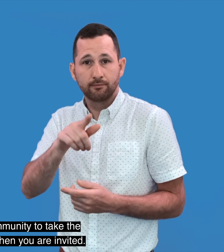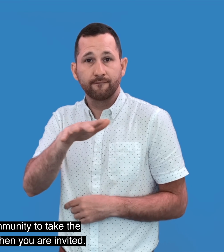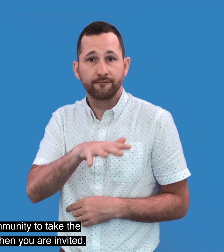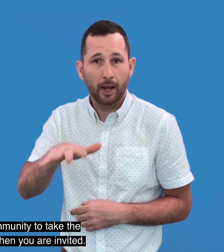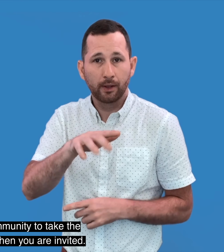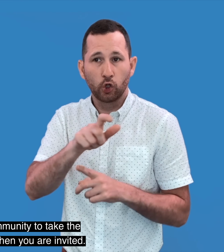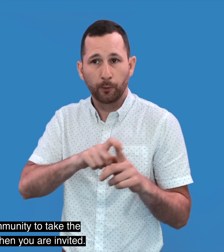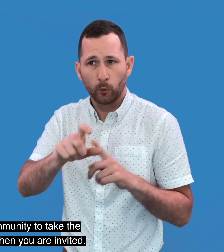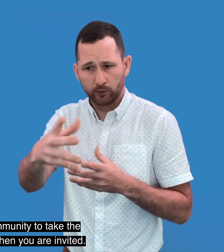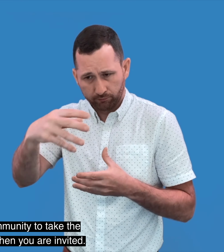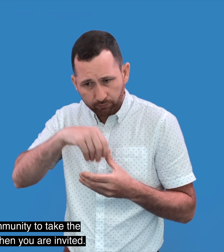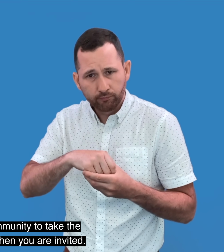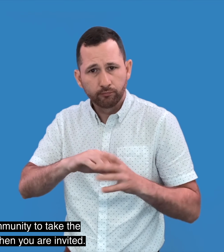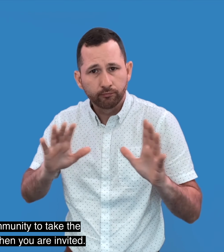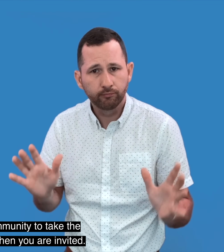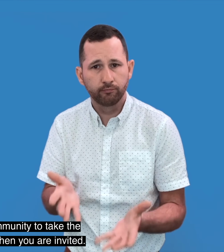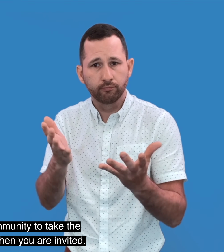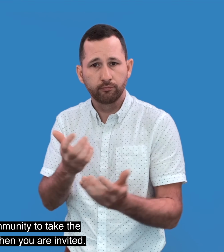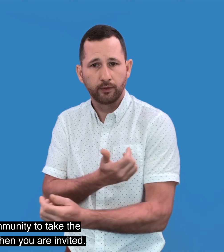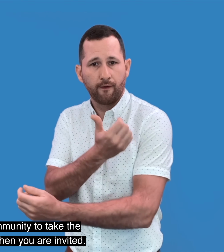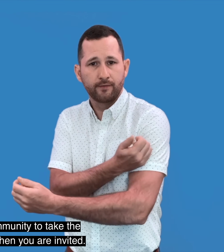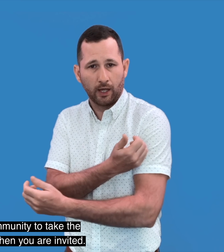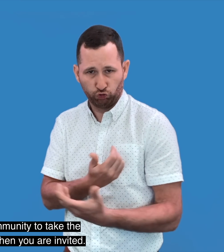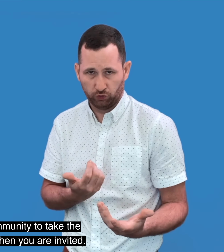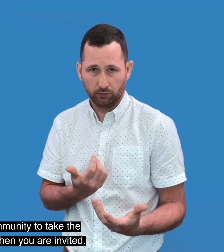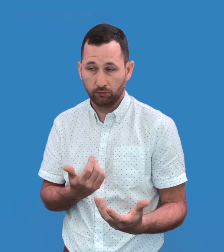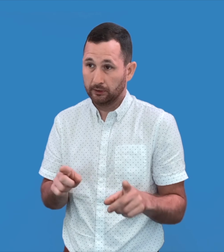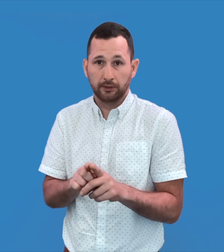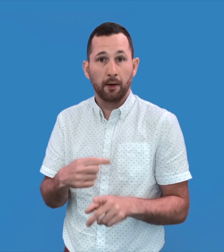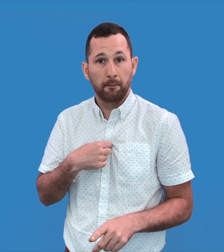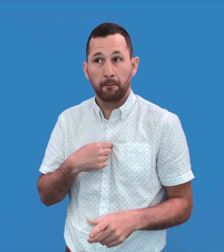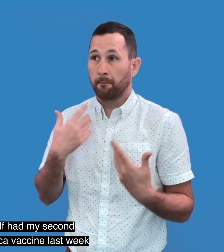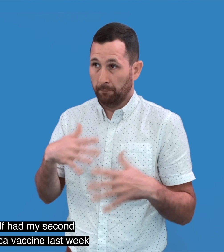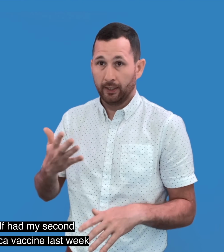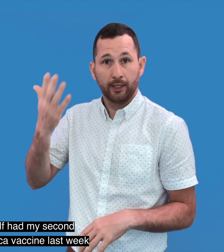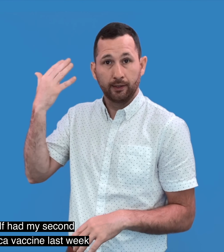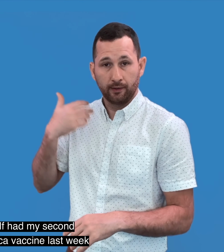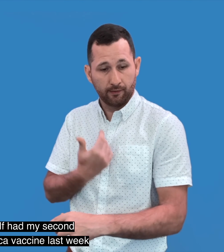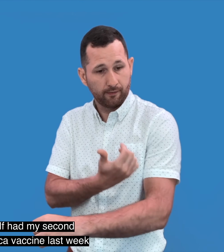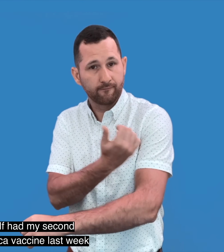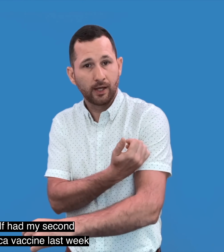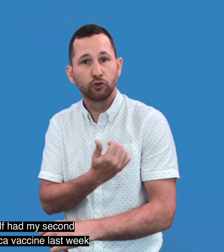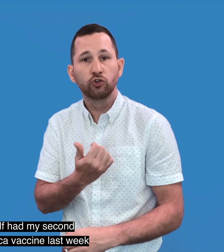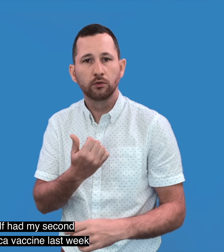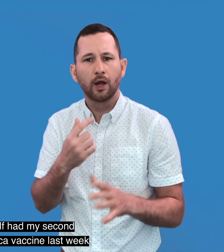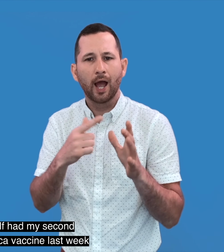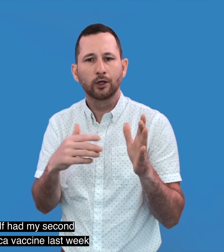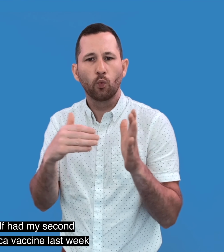community to take the vaccine when you're invited. I myself had my second Astrazeneca